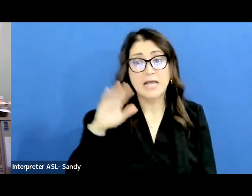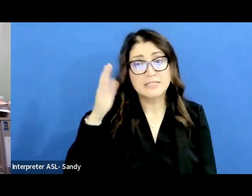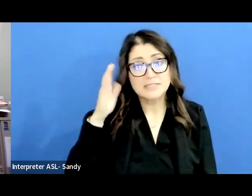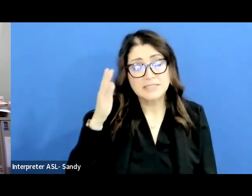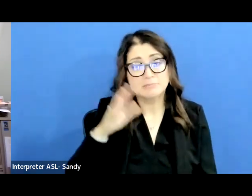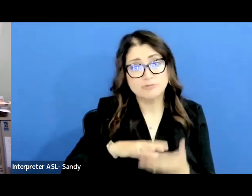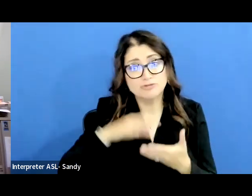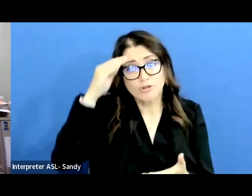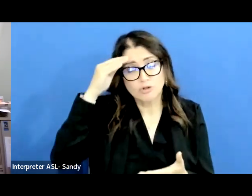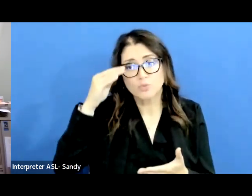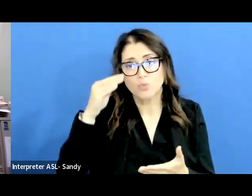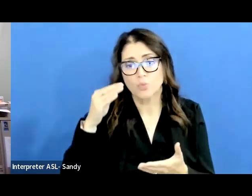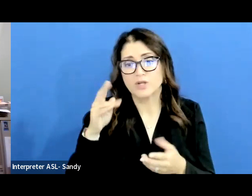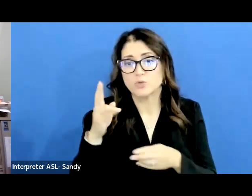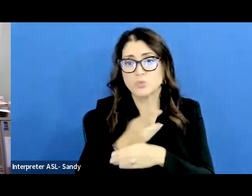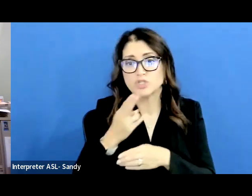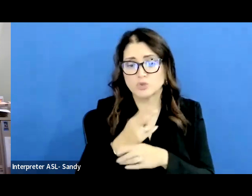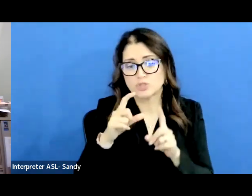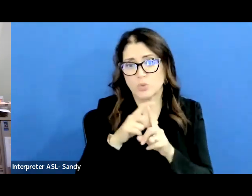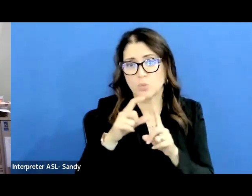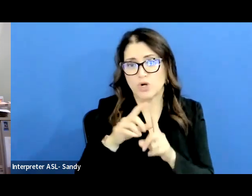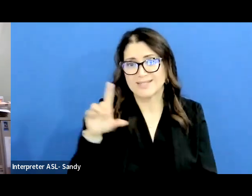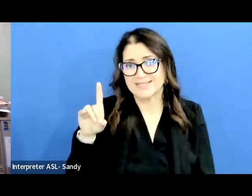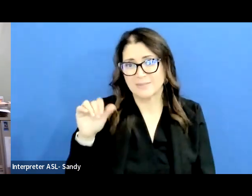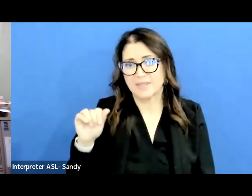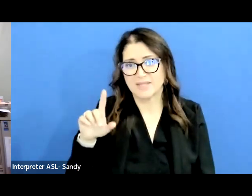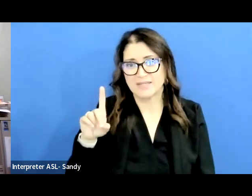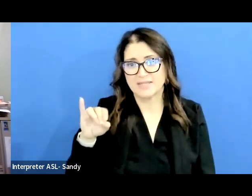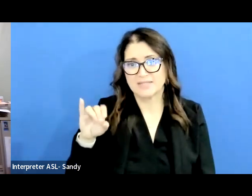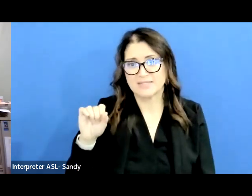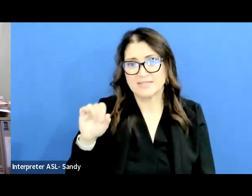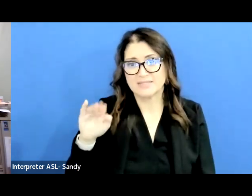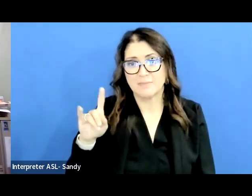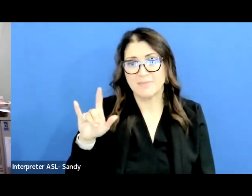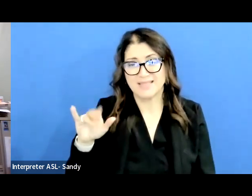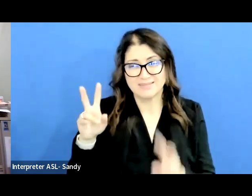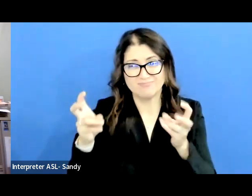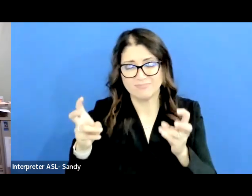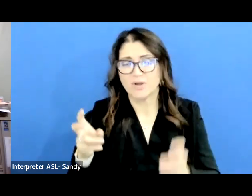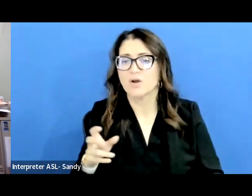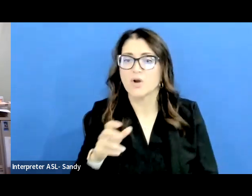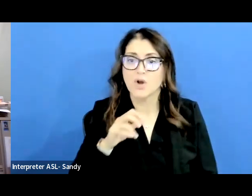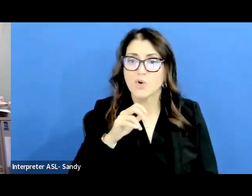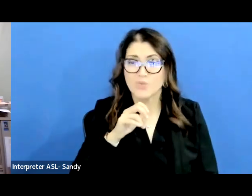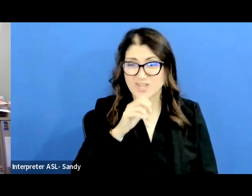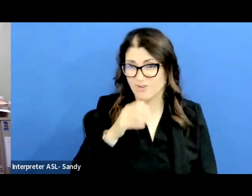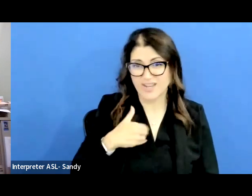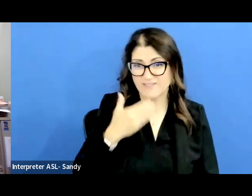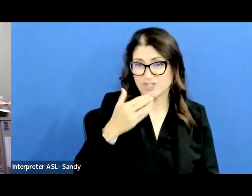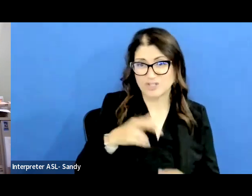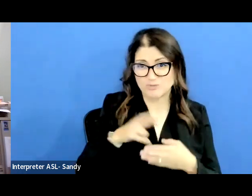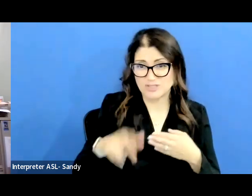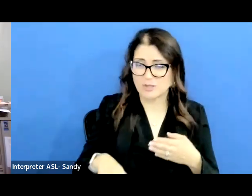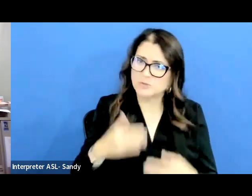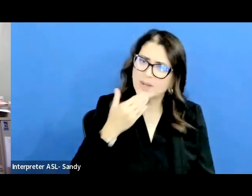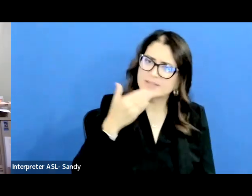we use the term, quote, disability, we are not getting very good results. Is there a better term to use or way to